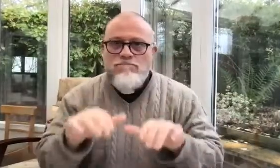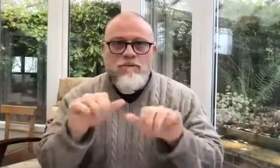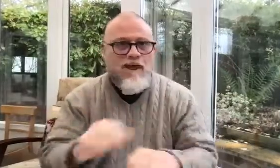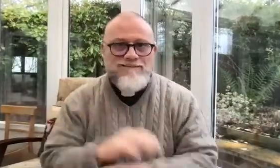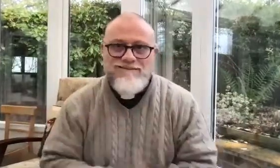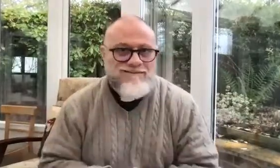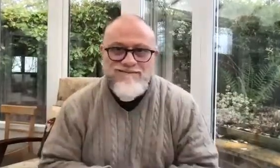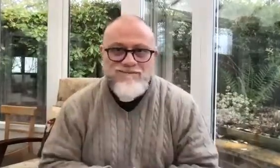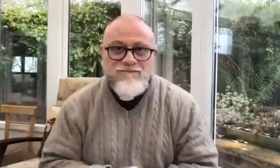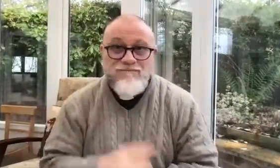I feel really blessed.